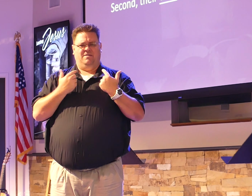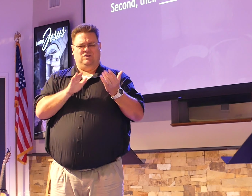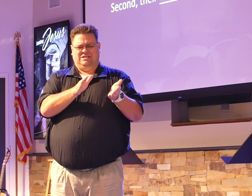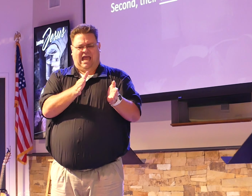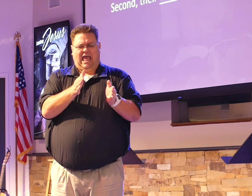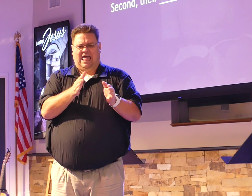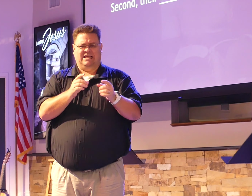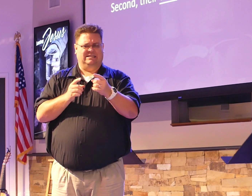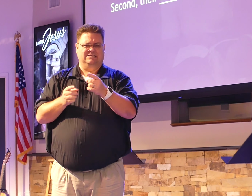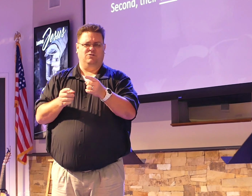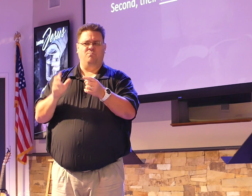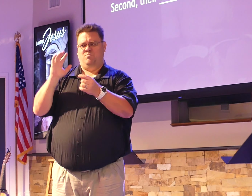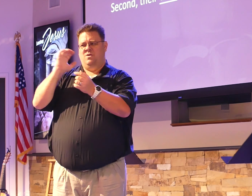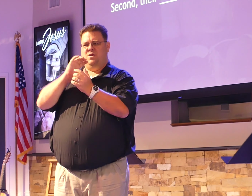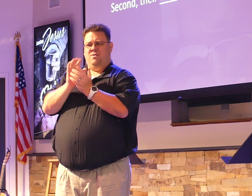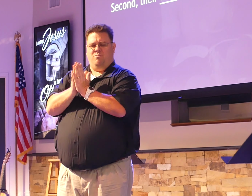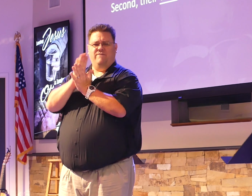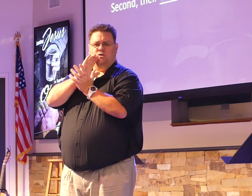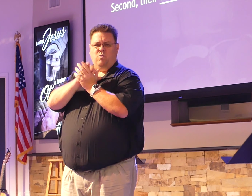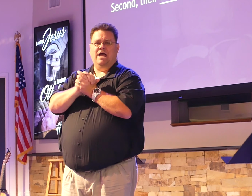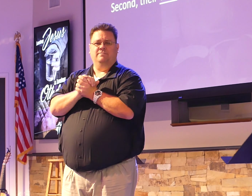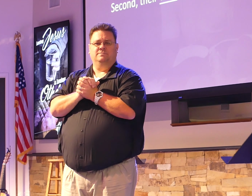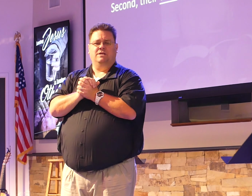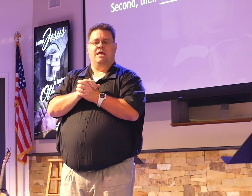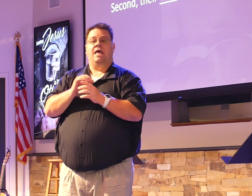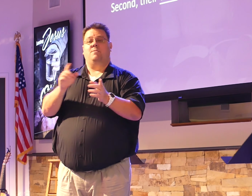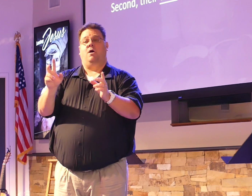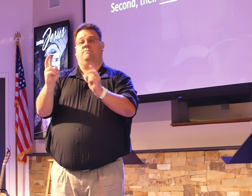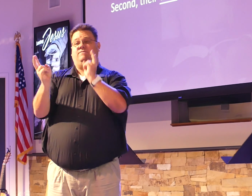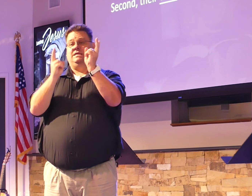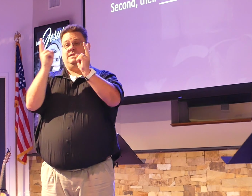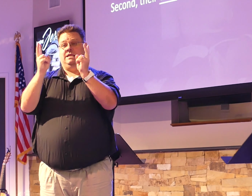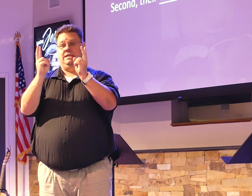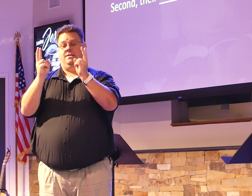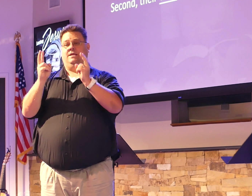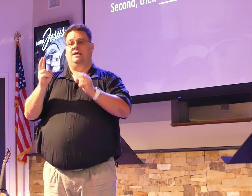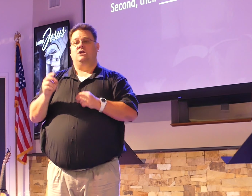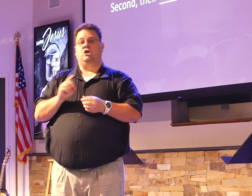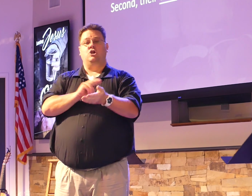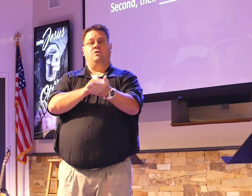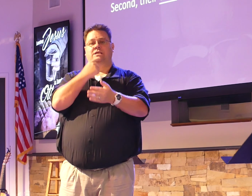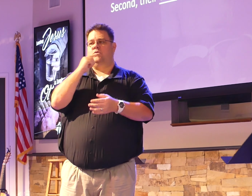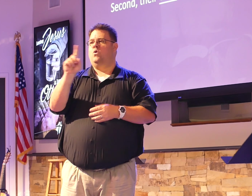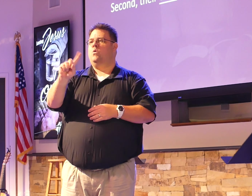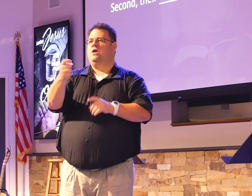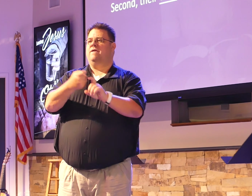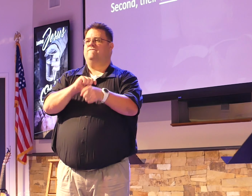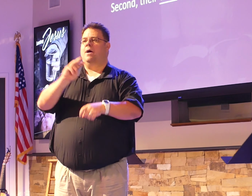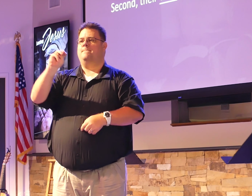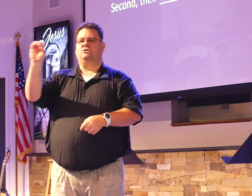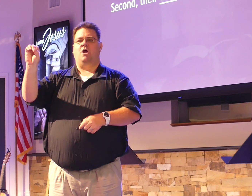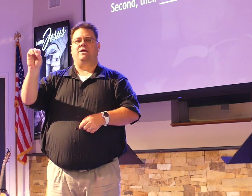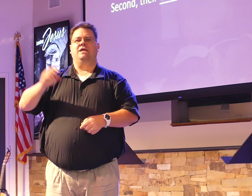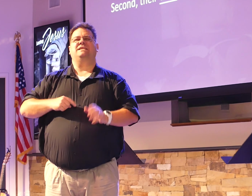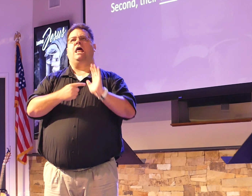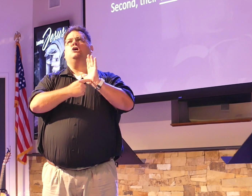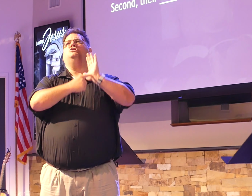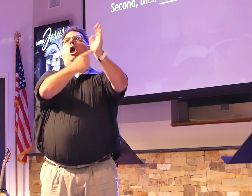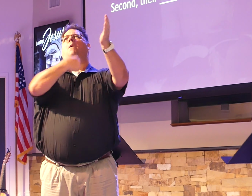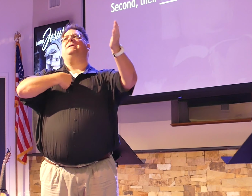Please pray for Cheryl, his wife. But I was visiting him, and one of the nurses said, so where are you from? I said, Missouri. He goes, show me safe. I said, yeah. I said,